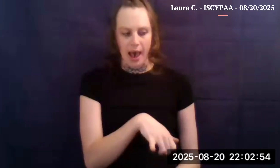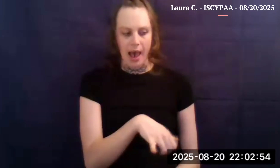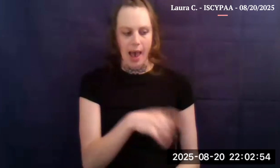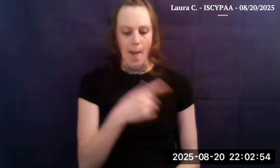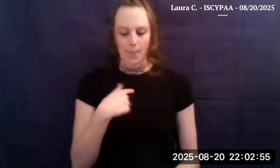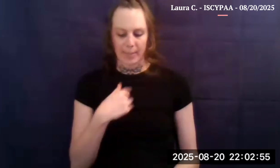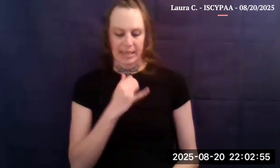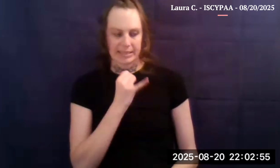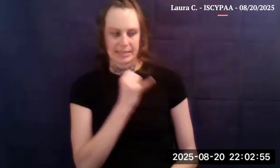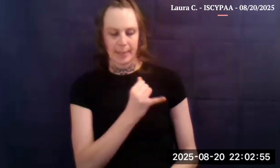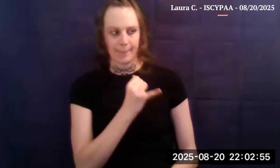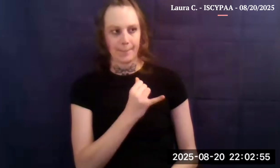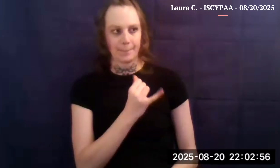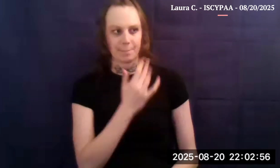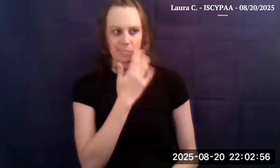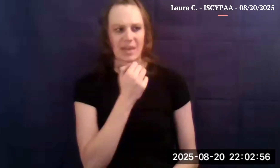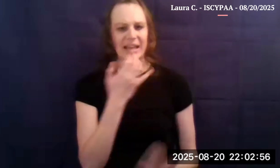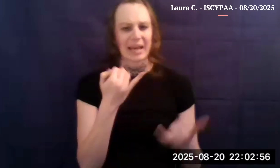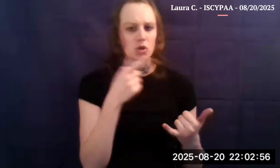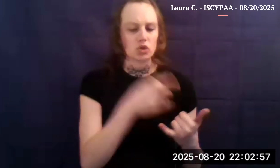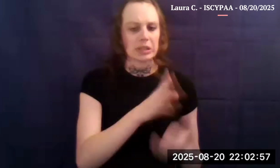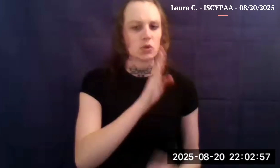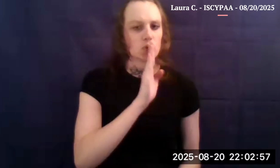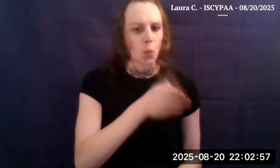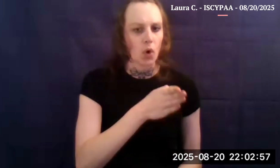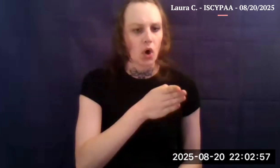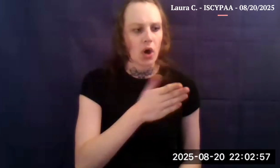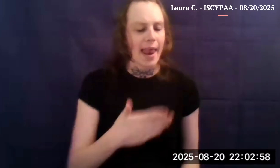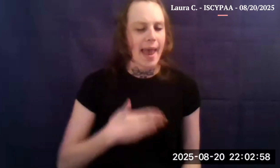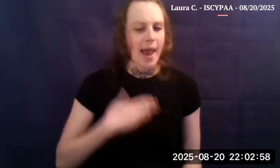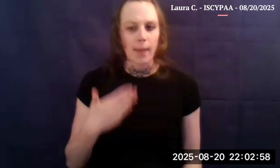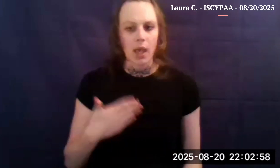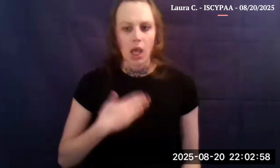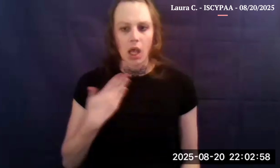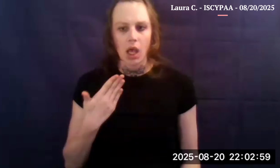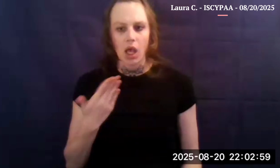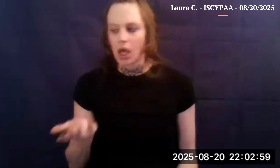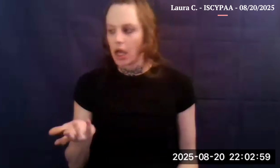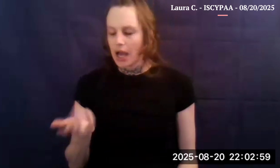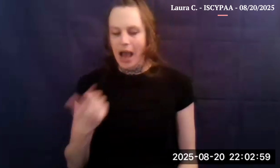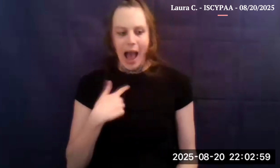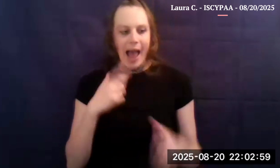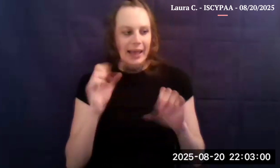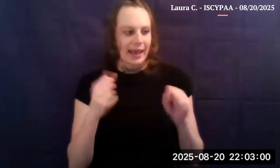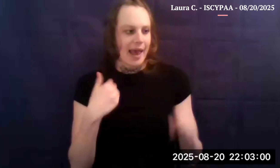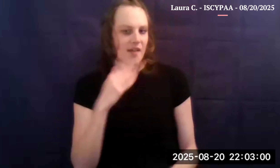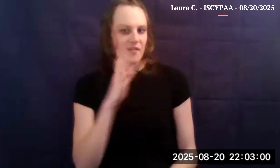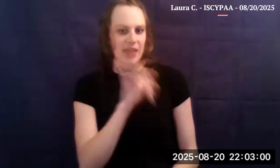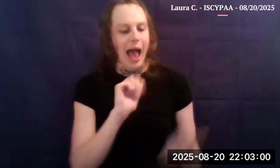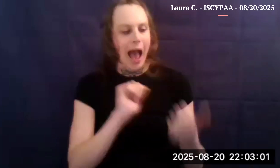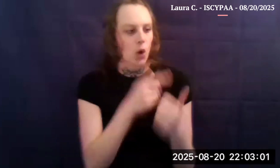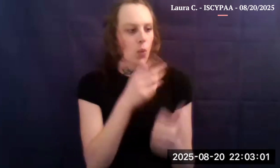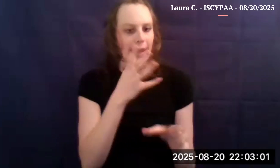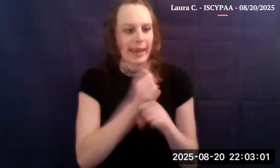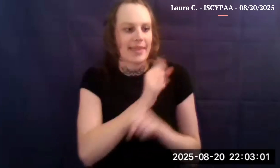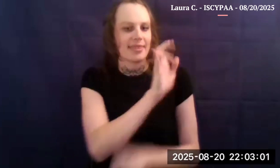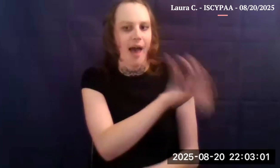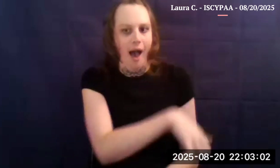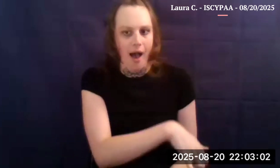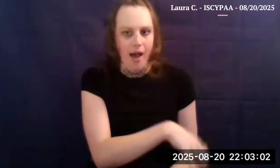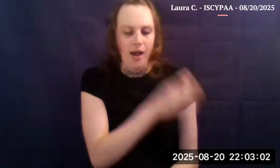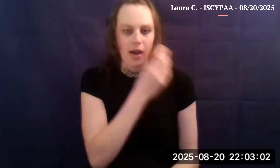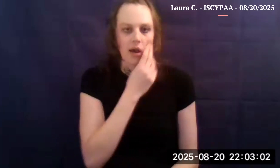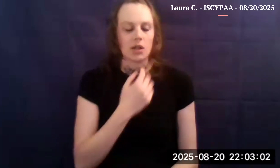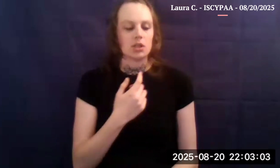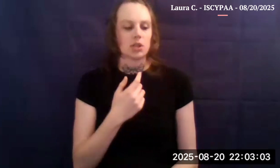through, and she's sober and this happy, like, how the hell do I get that? So I went up and